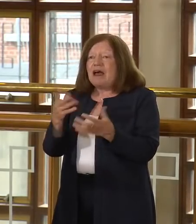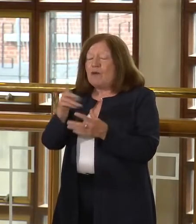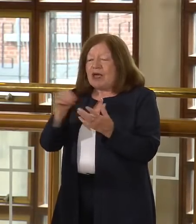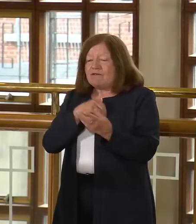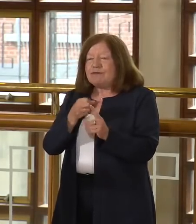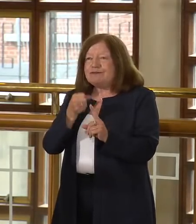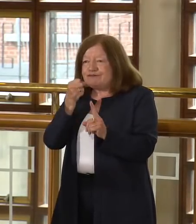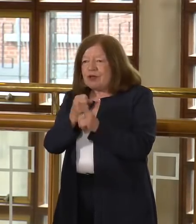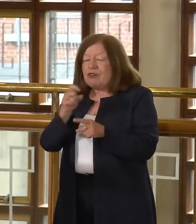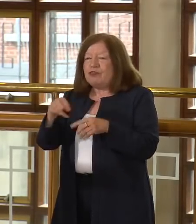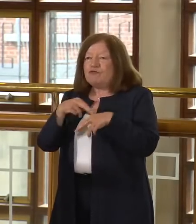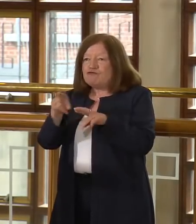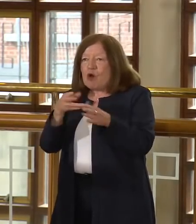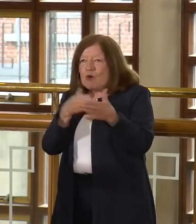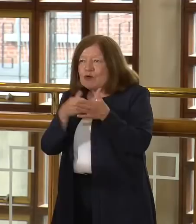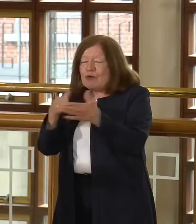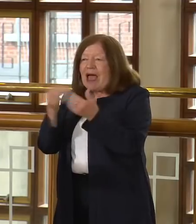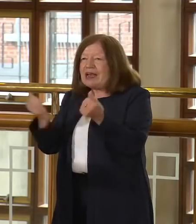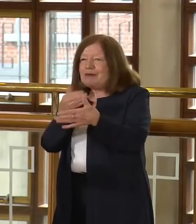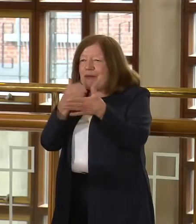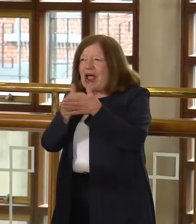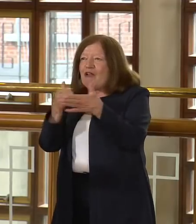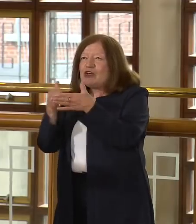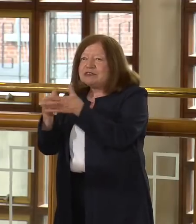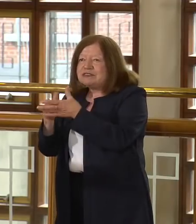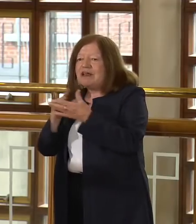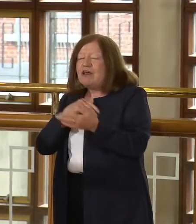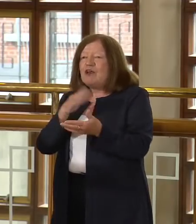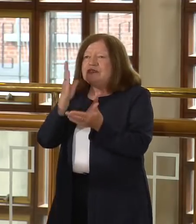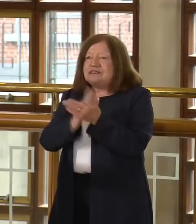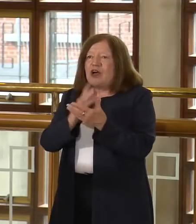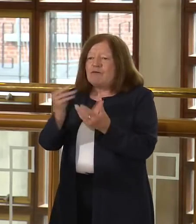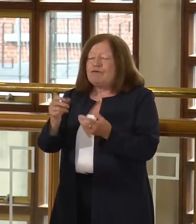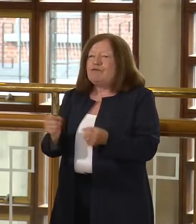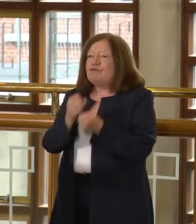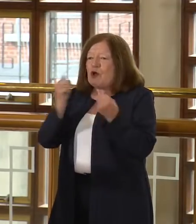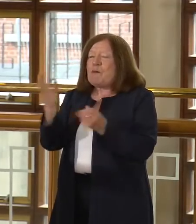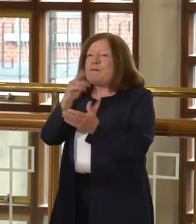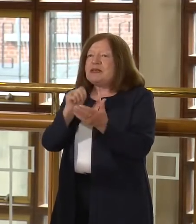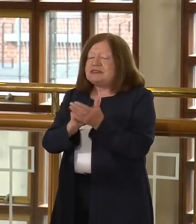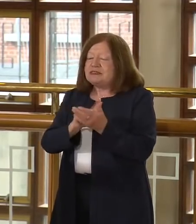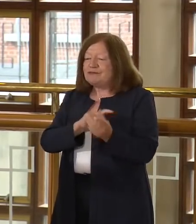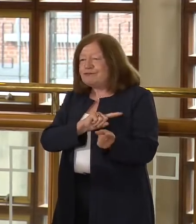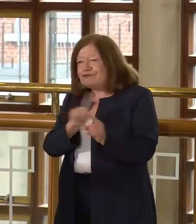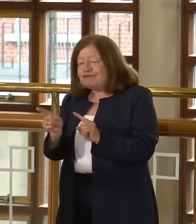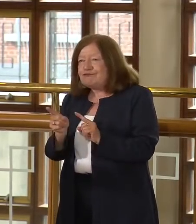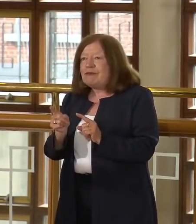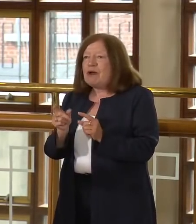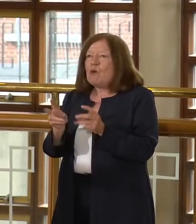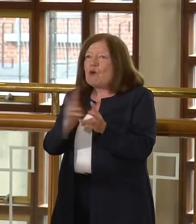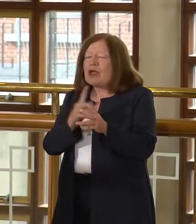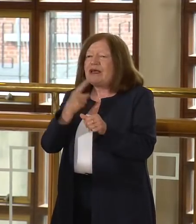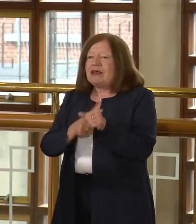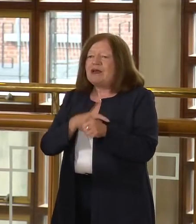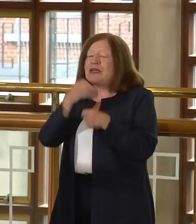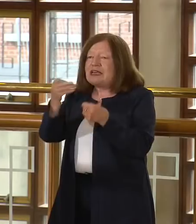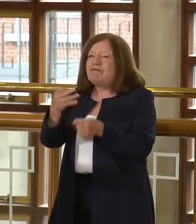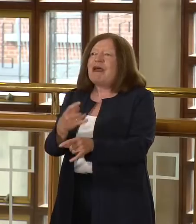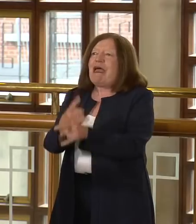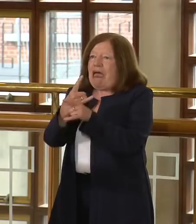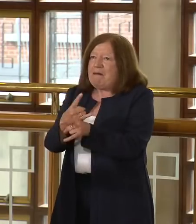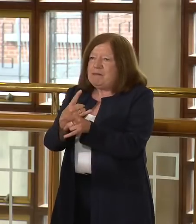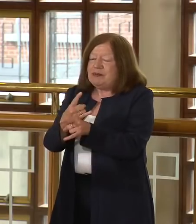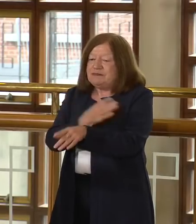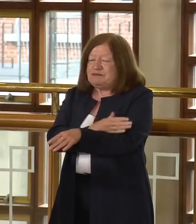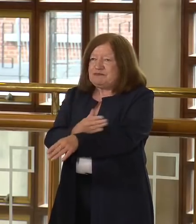tackling the roadblocks or the obstacles that stop otherwise viable businesses from getting back up and running, or simply giving them a helping